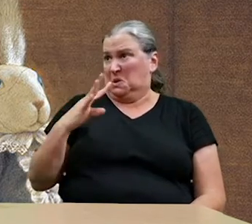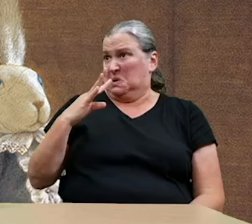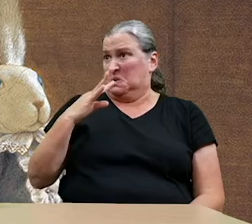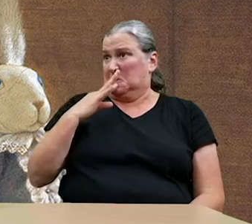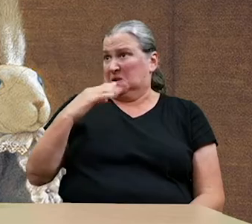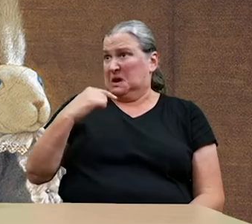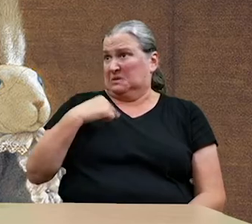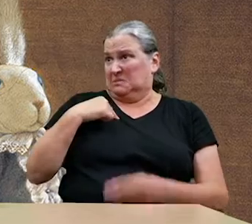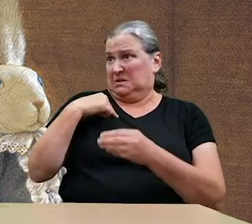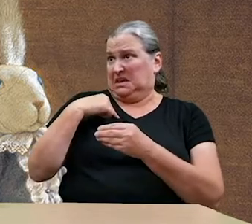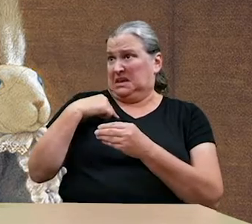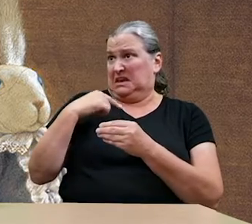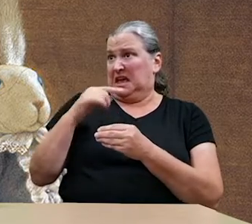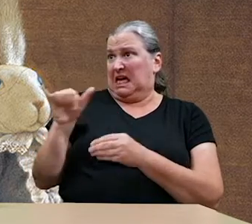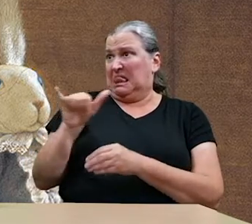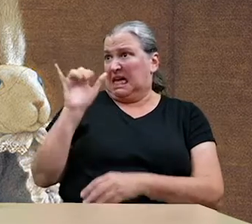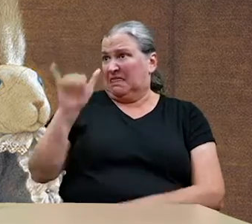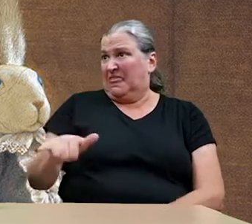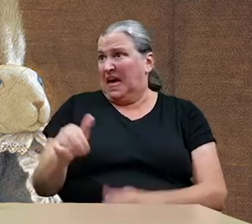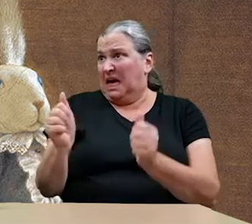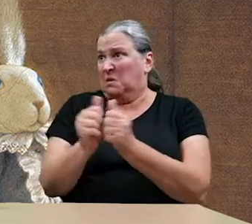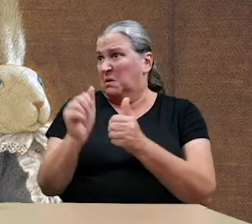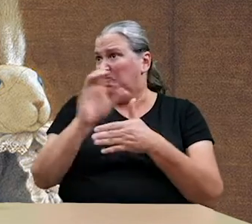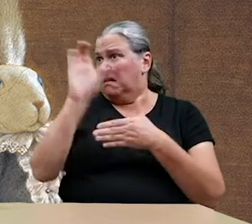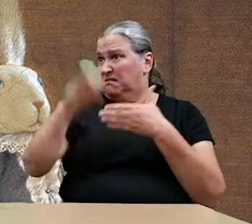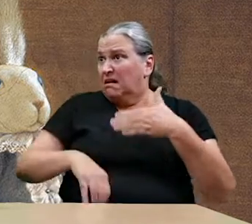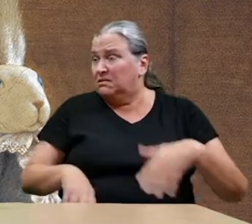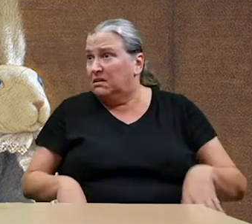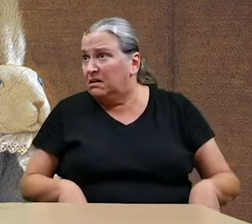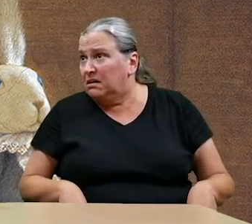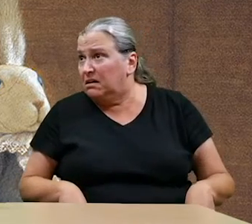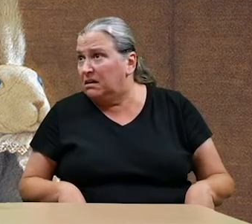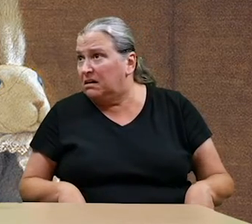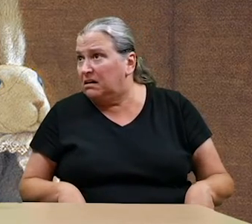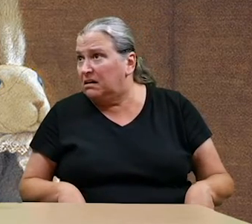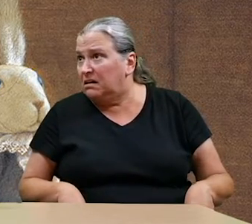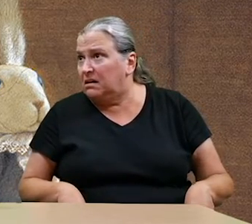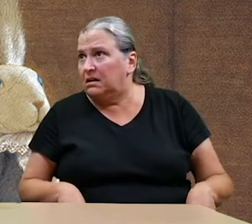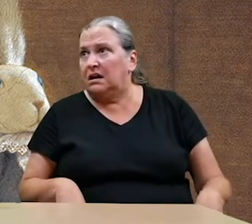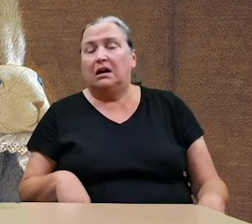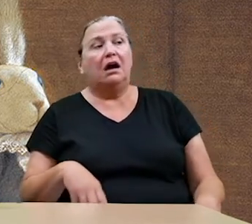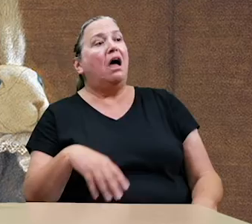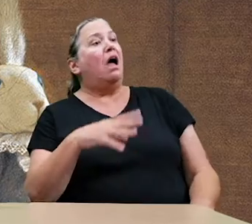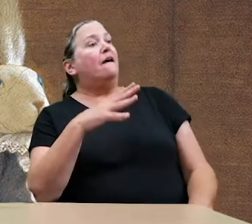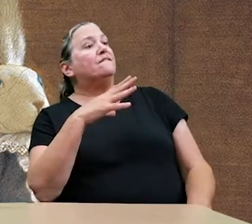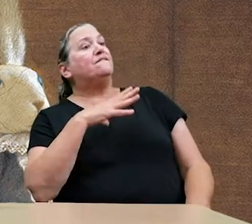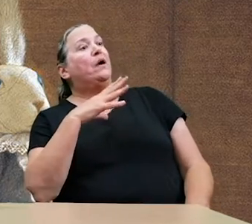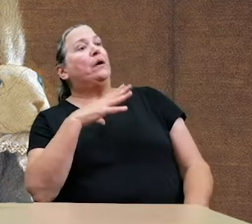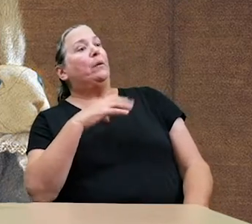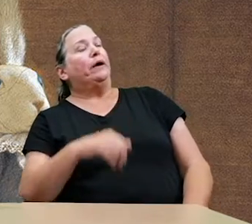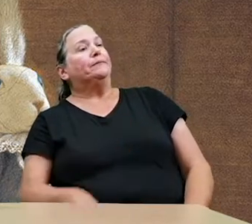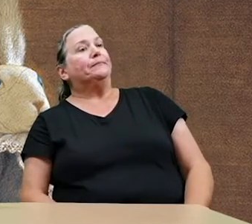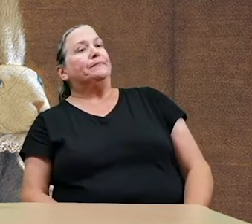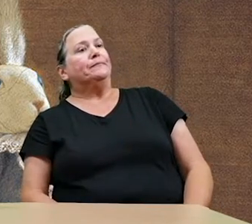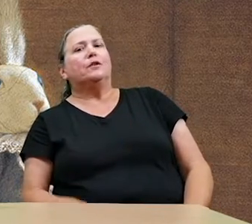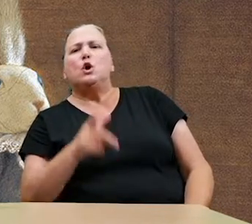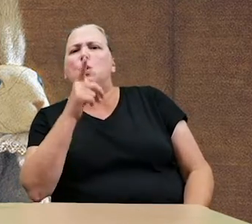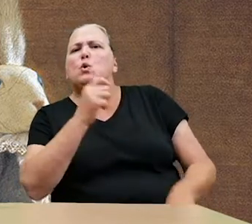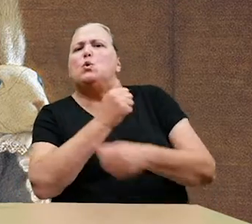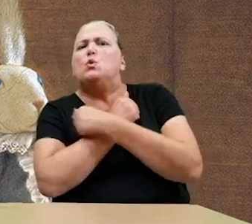of consequences? Very well. We will speak of consequences. Tell me the name of the one you